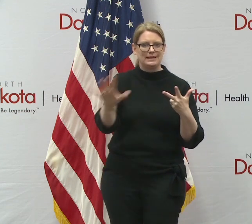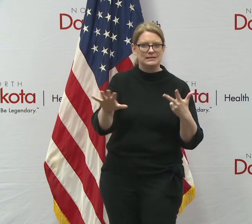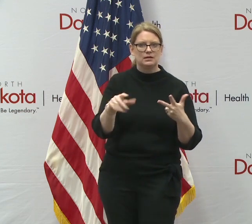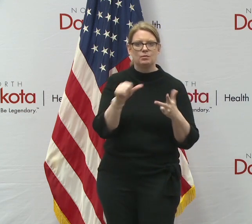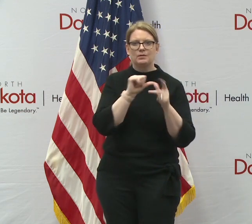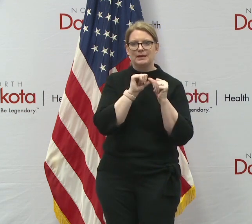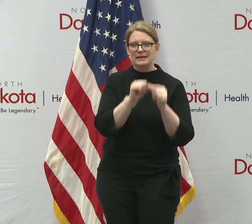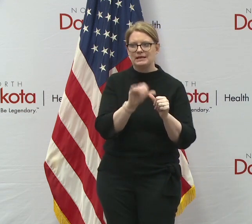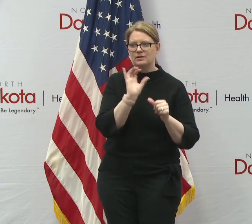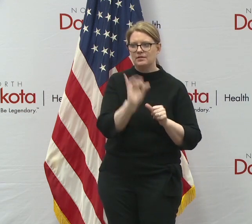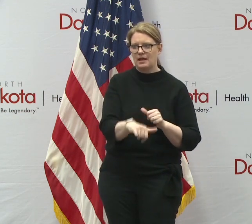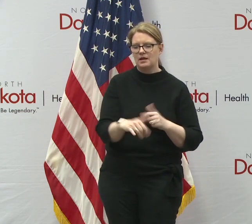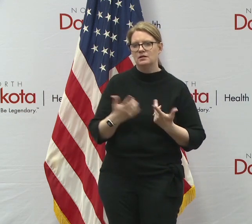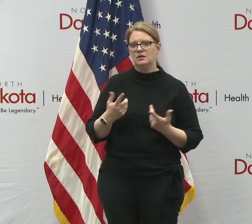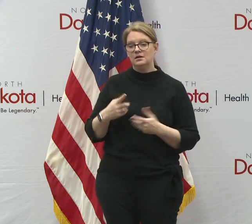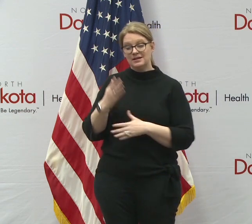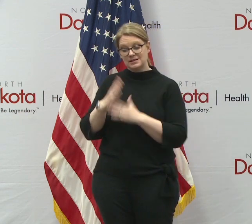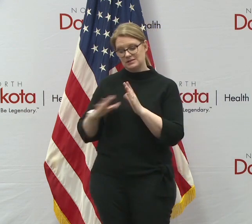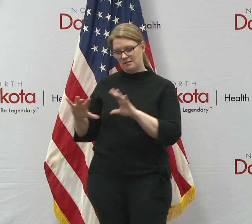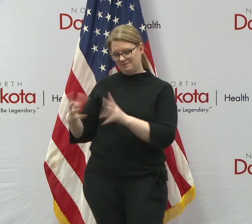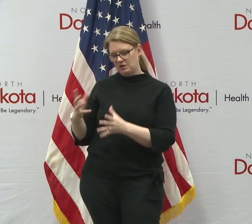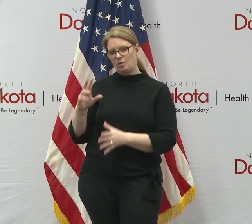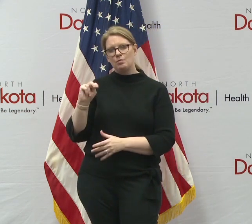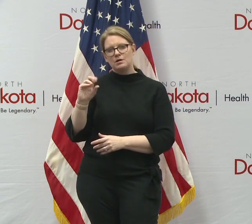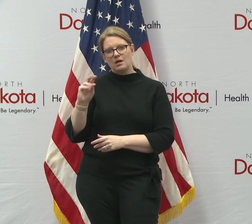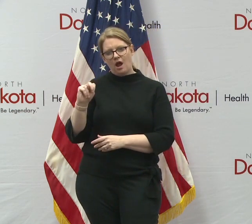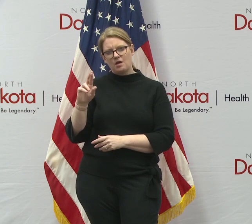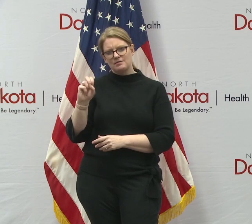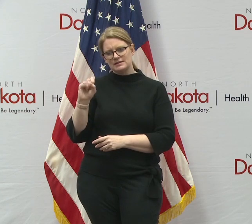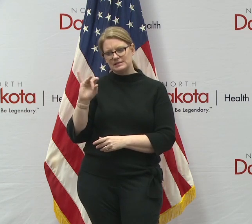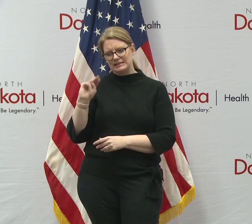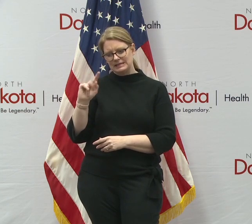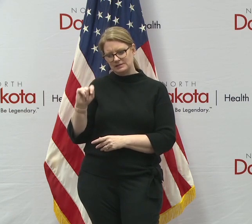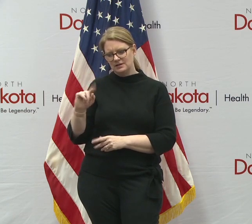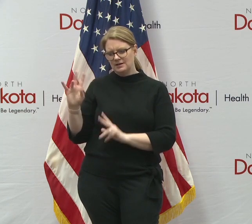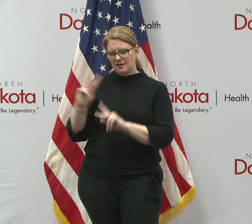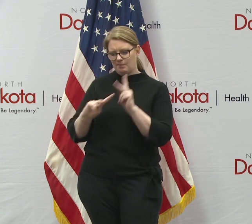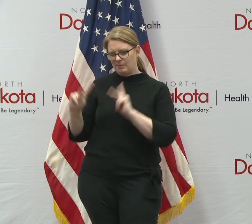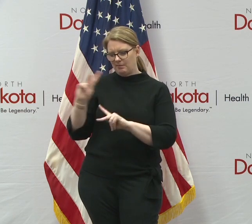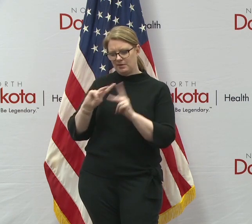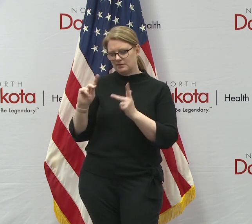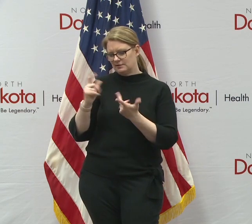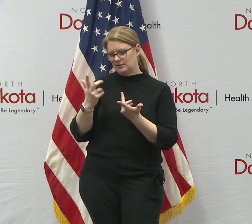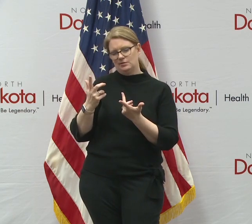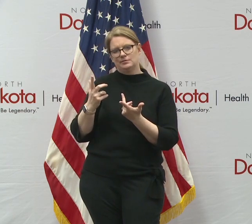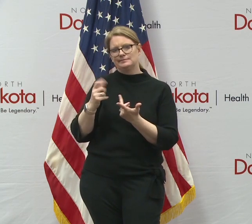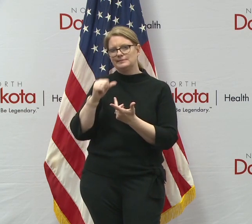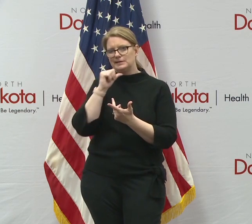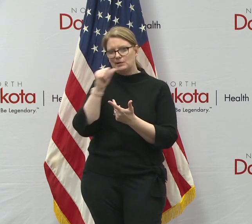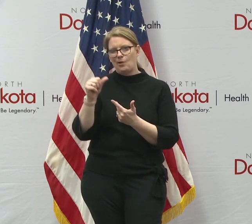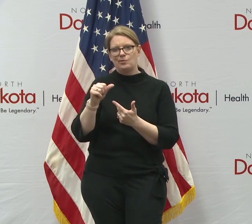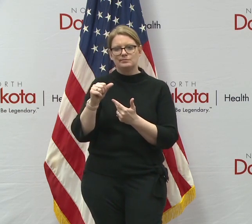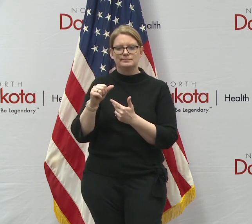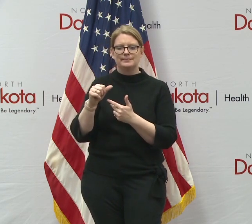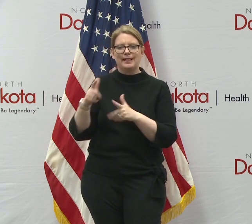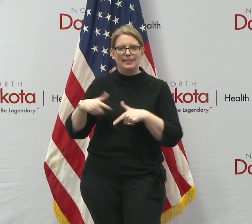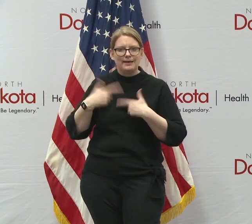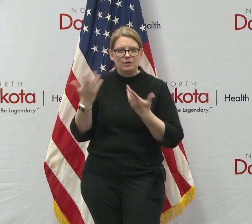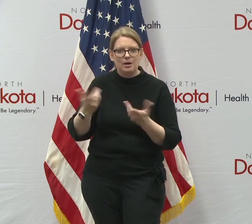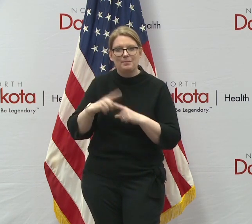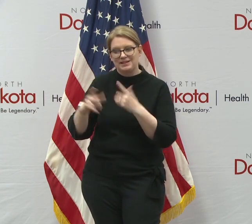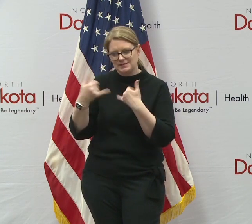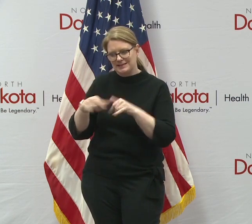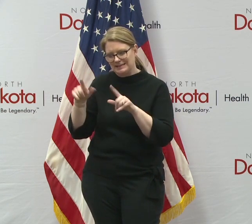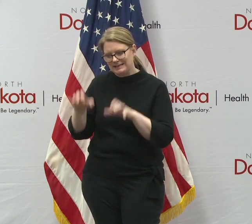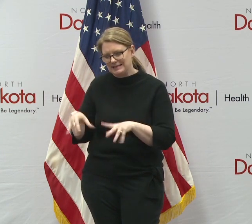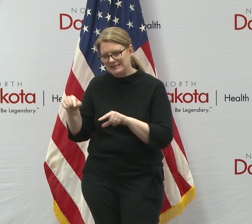with that practice that we're doing. And we hear the question, we get it every day. We'll keep looking at it, but right now,